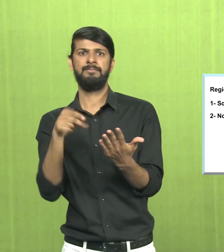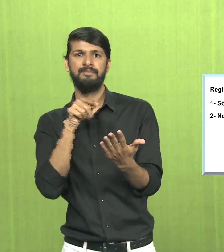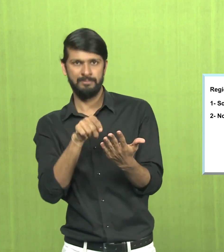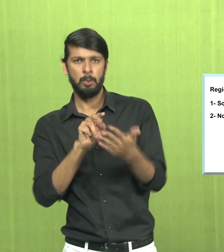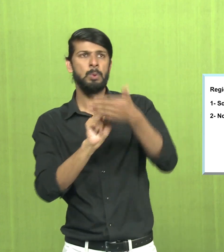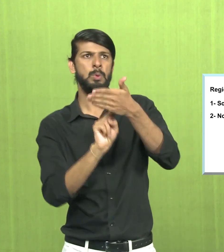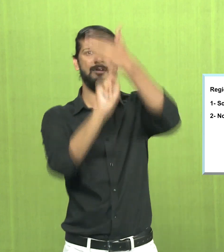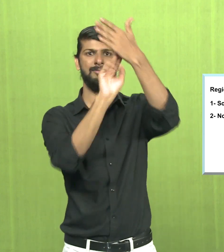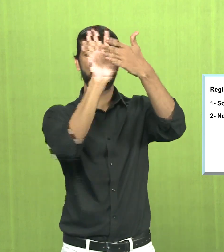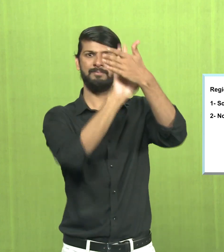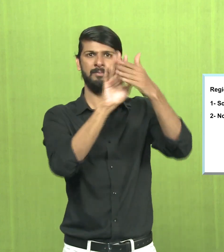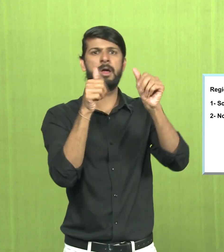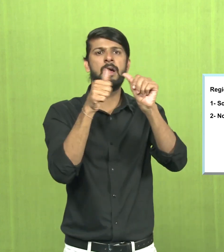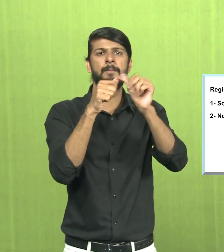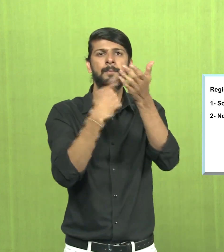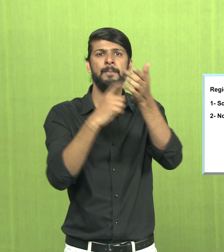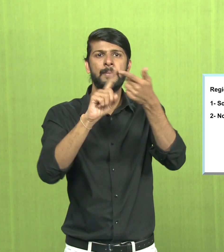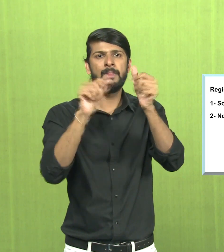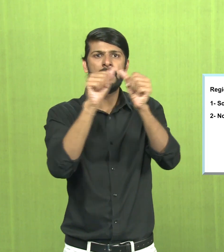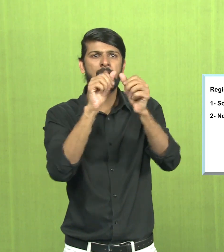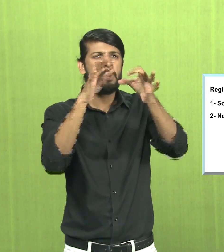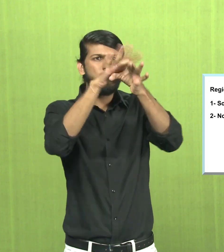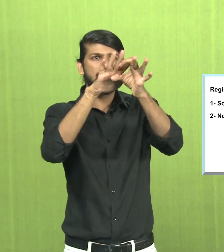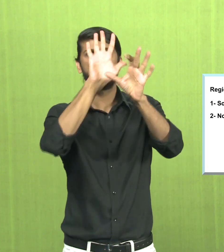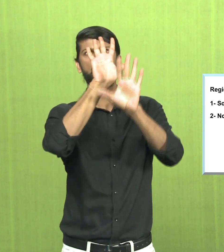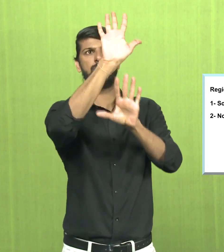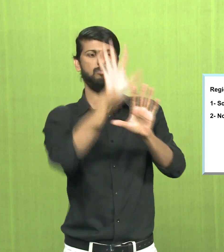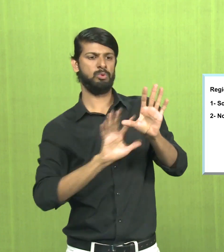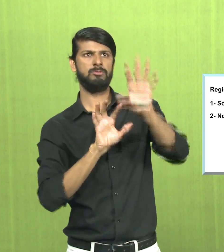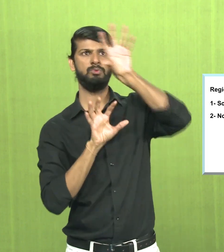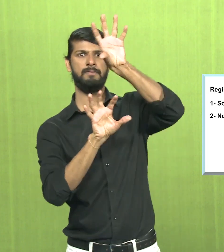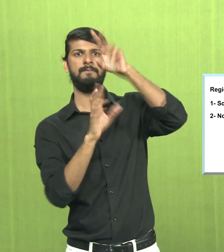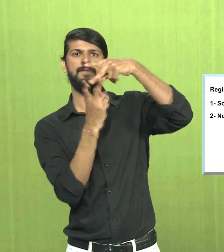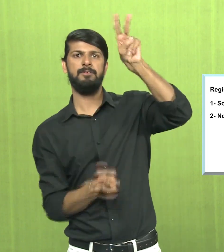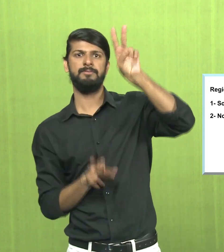is an area. For example, India has south and north.